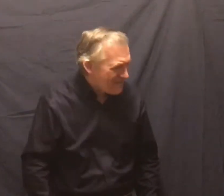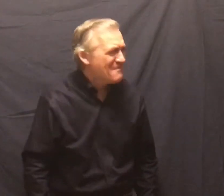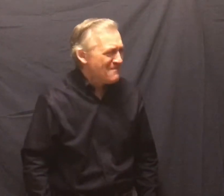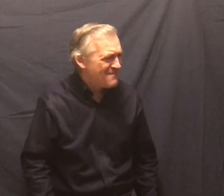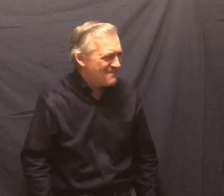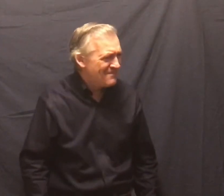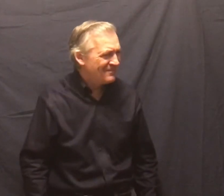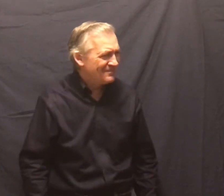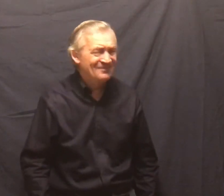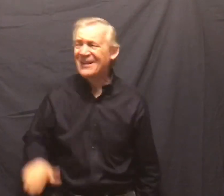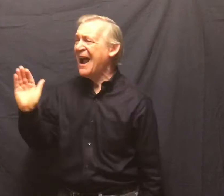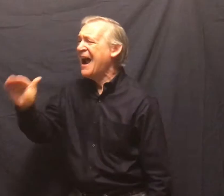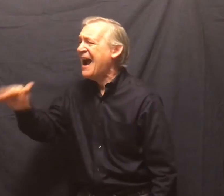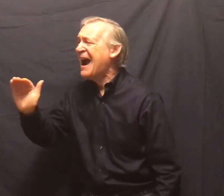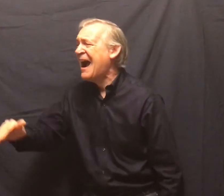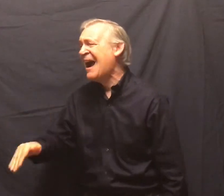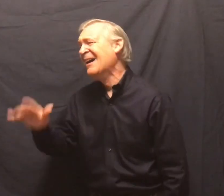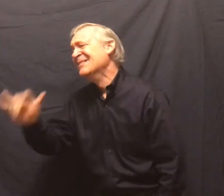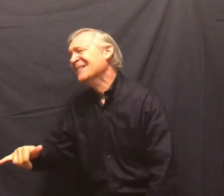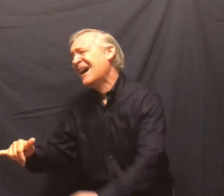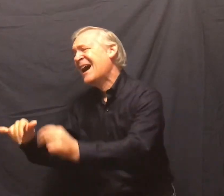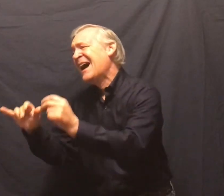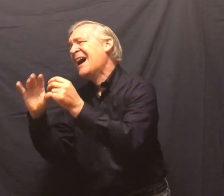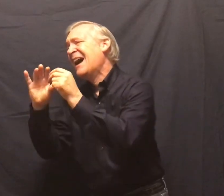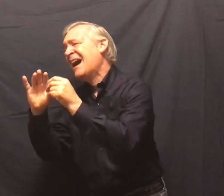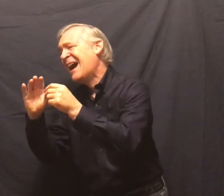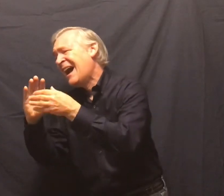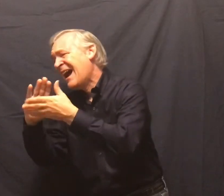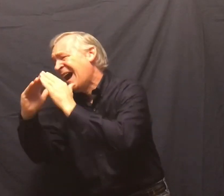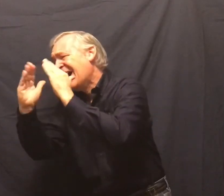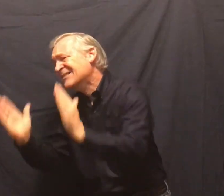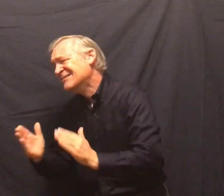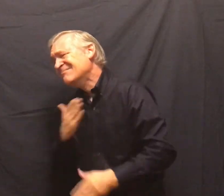"Tell about the house, George," Lenny begged.